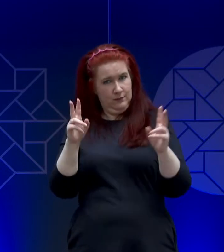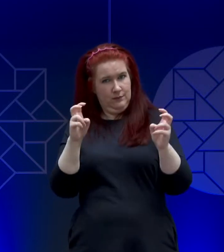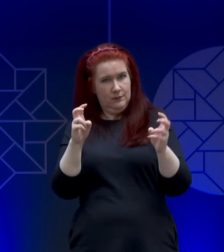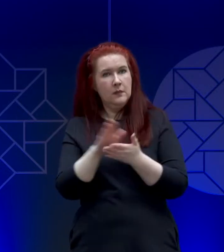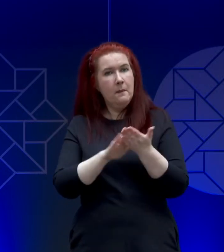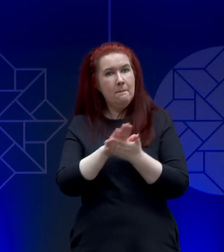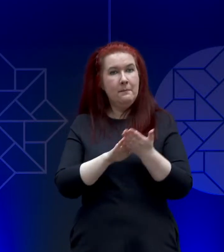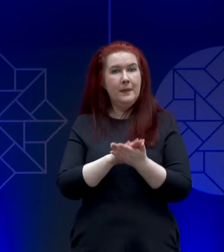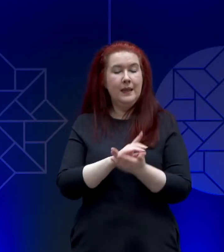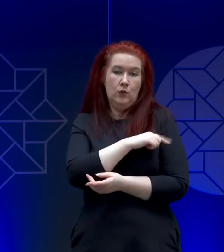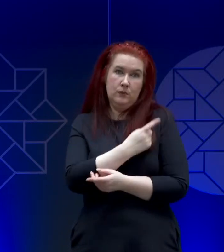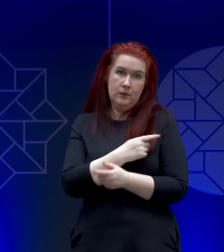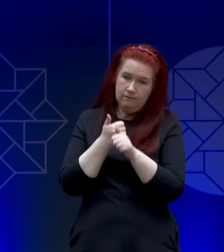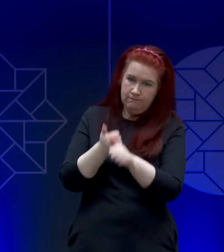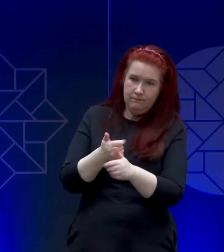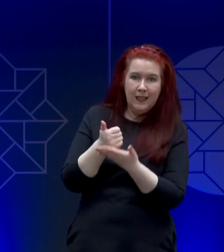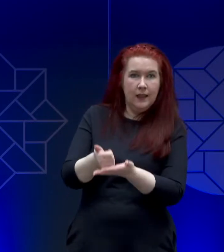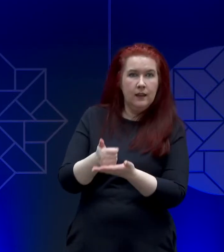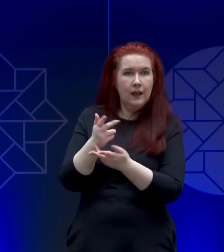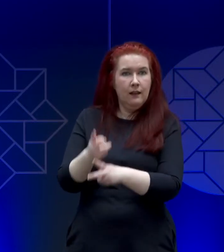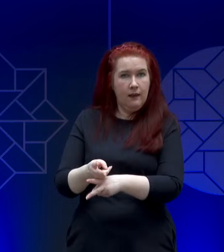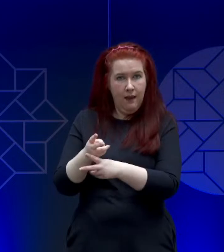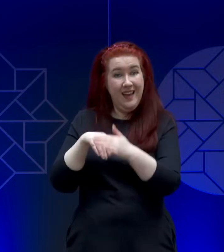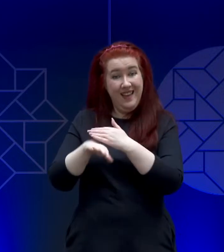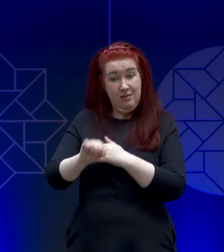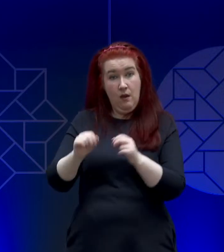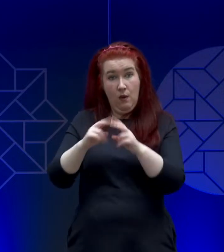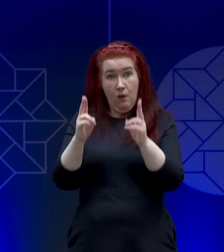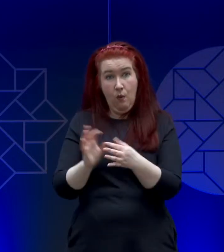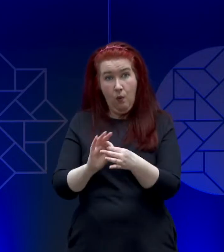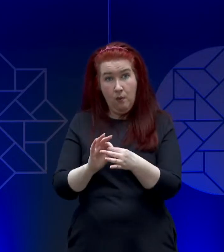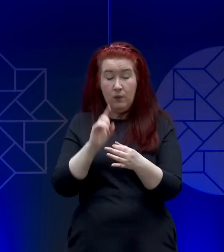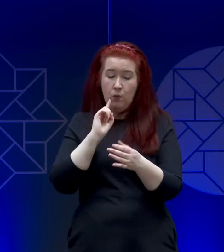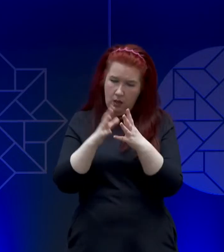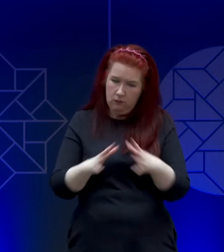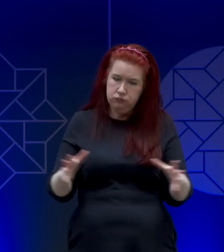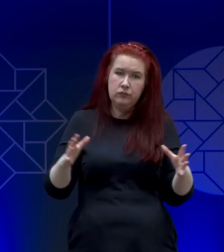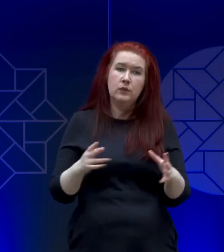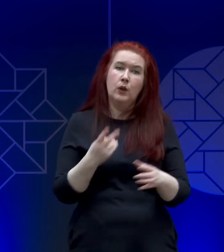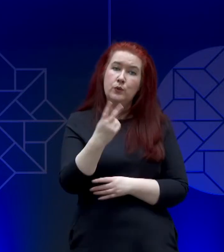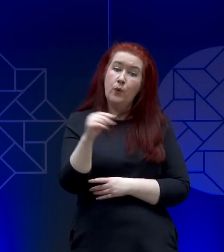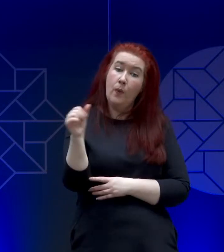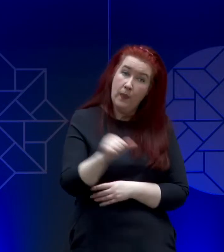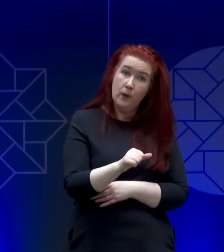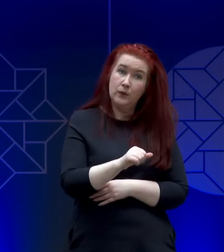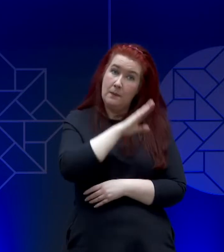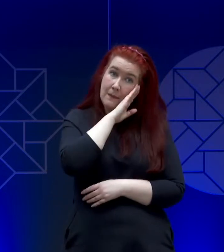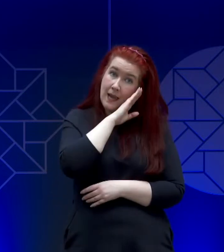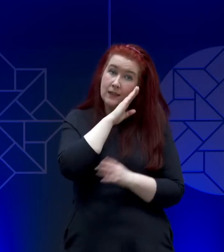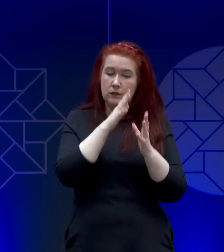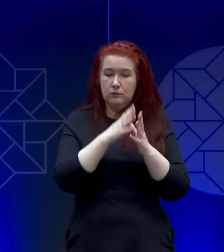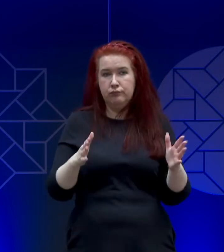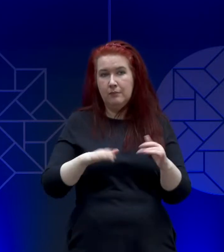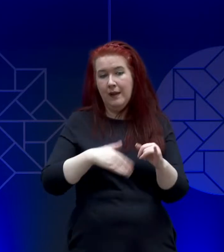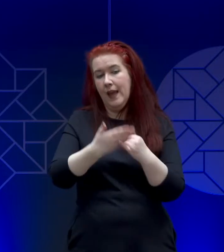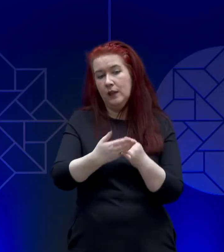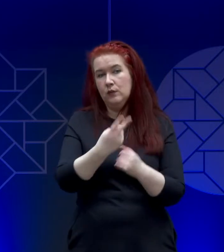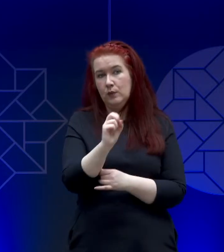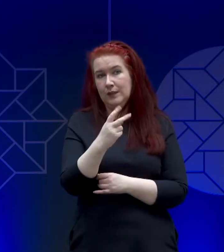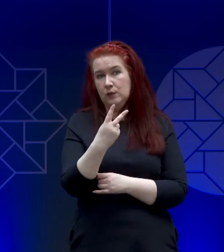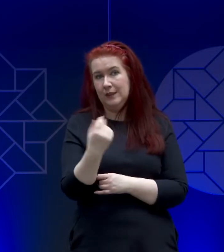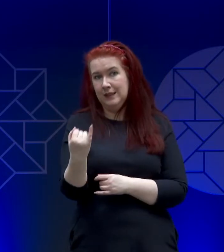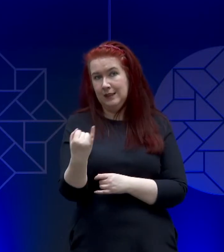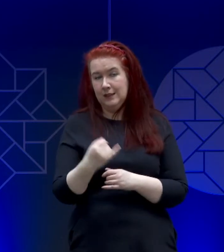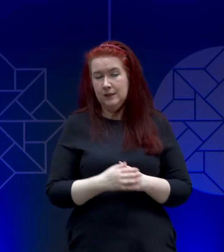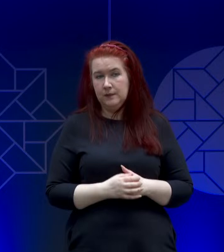a person's home, will be expanded to at least 2,000 beds by the end of 2026. Without the need